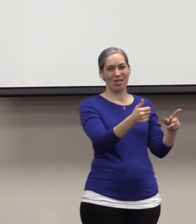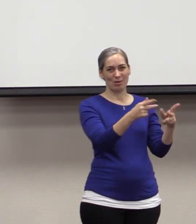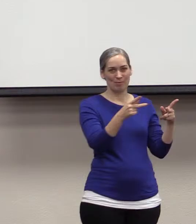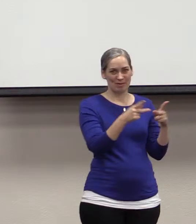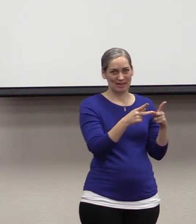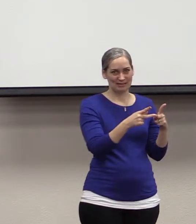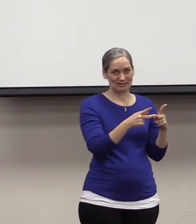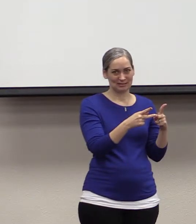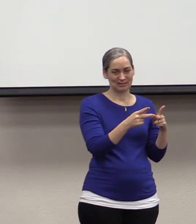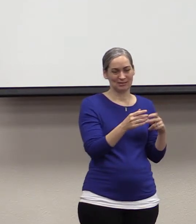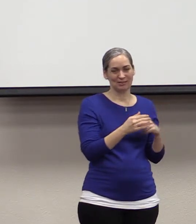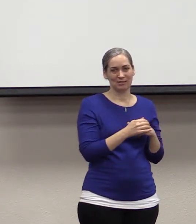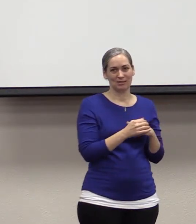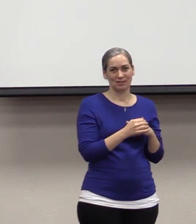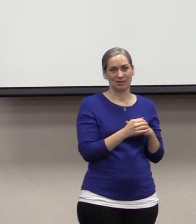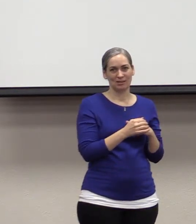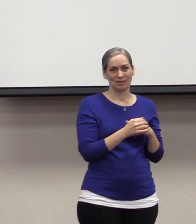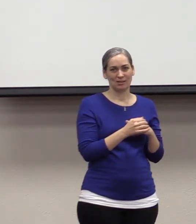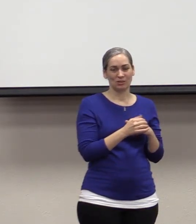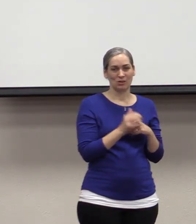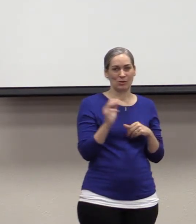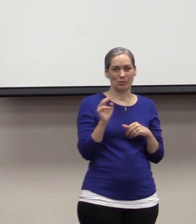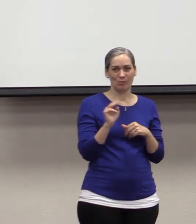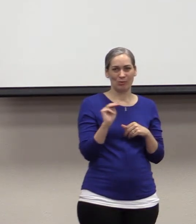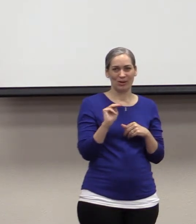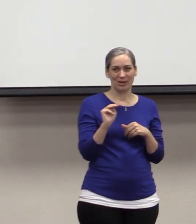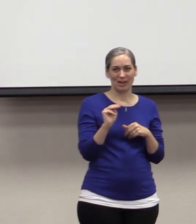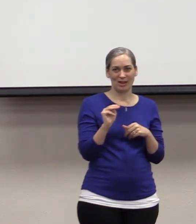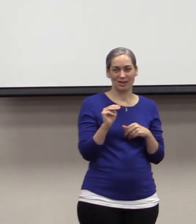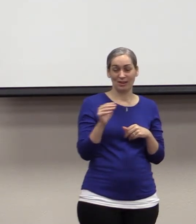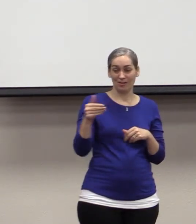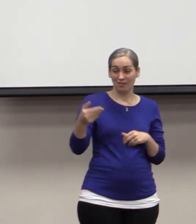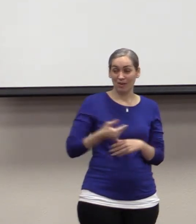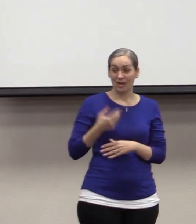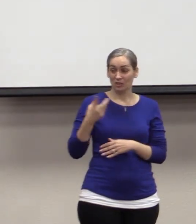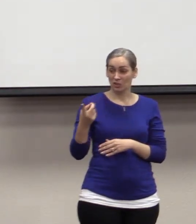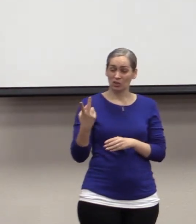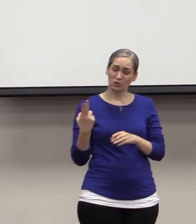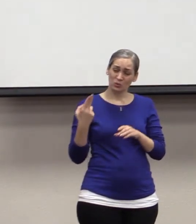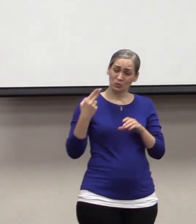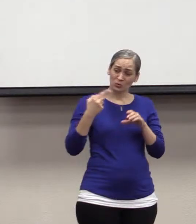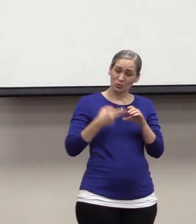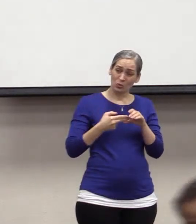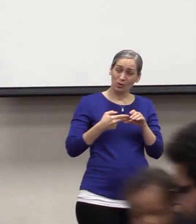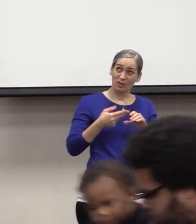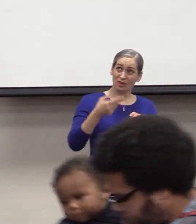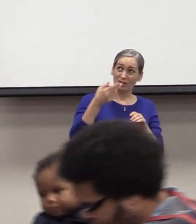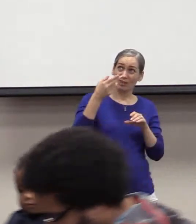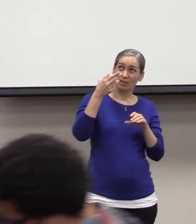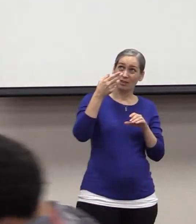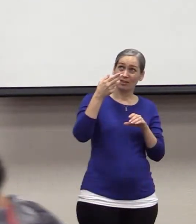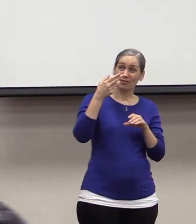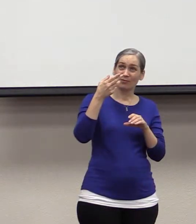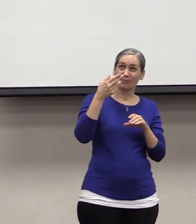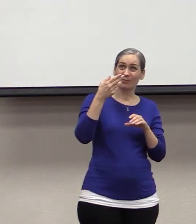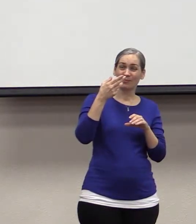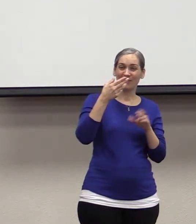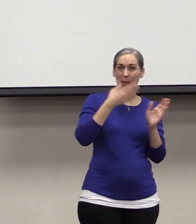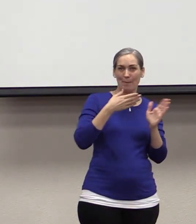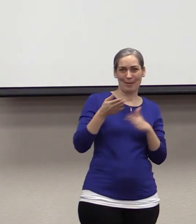don't do it. And what he does for her is he invites her to be a part of the plan that they know as Jews awaits them